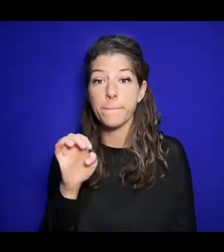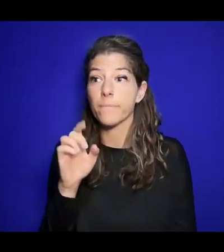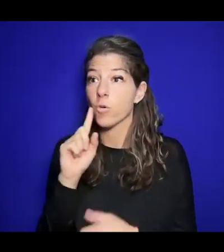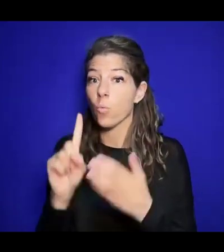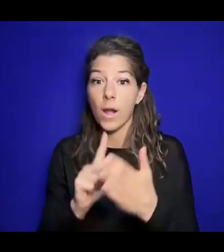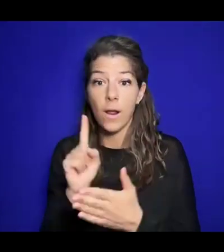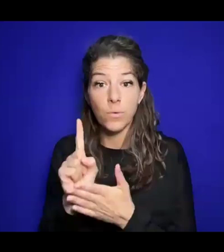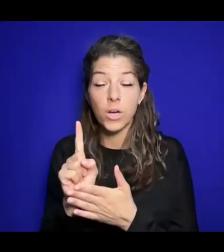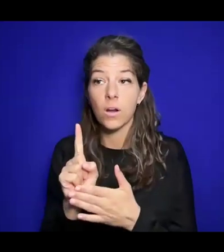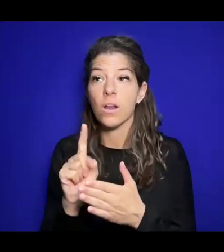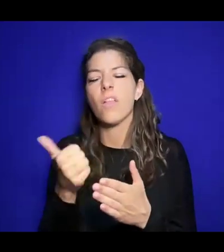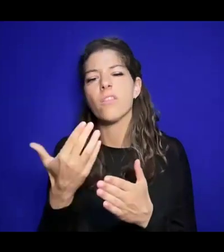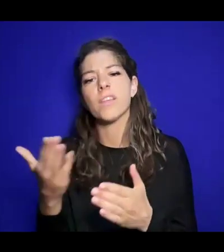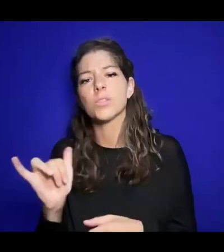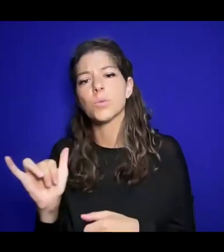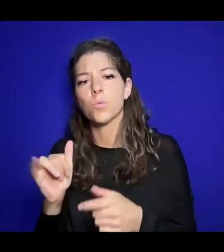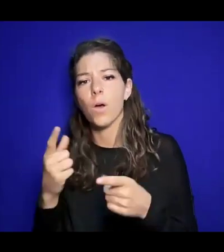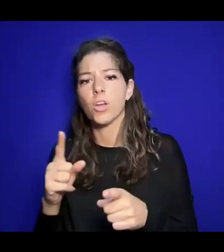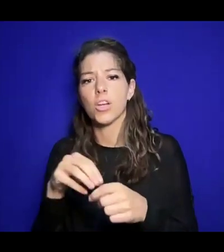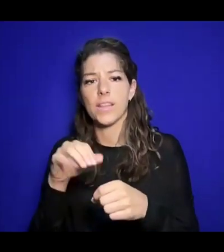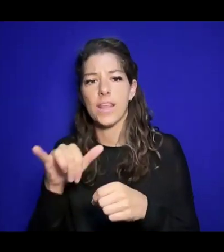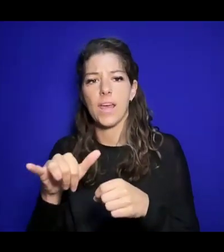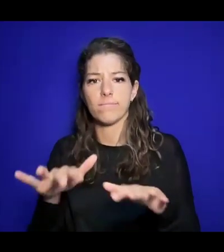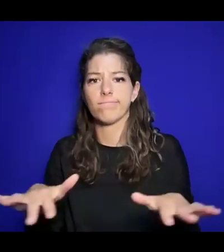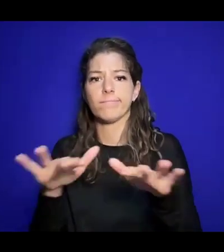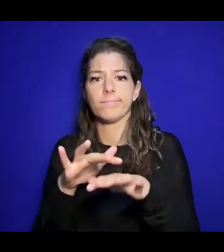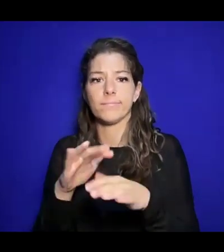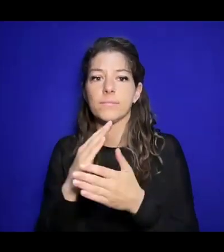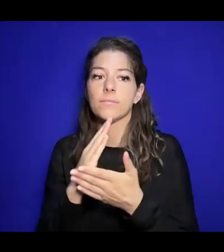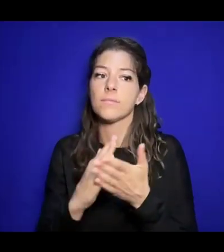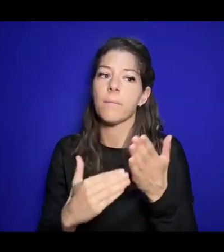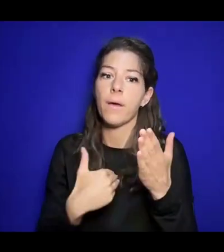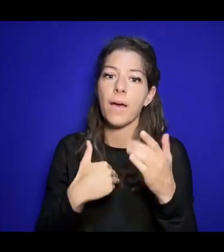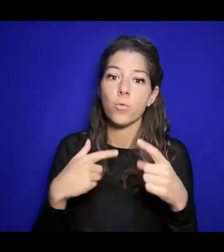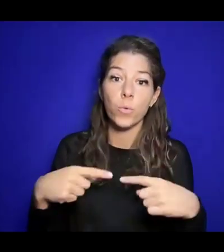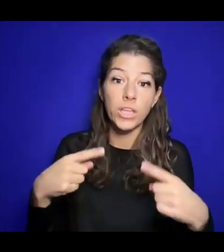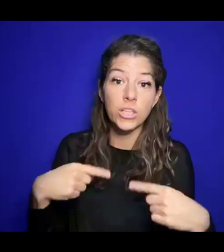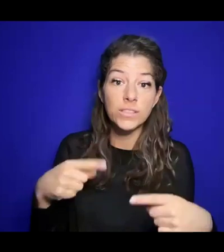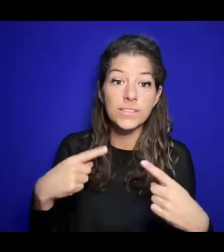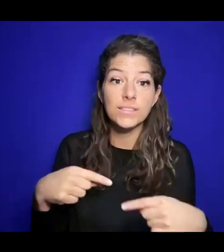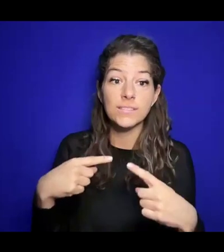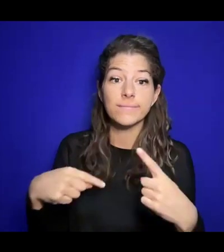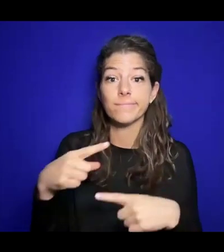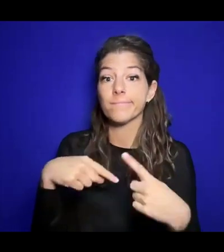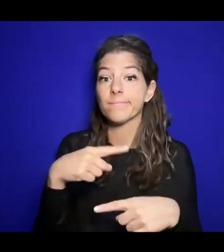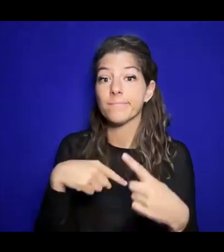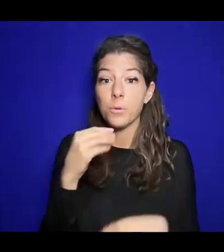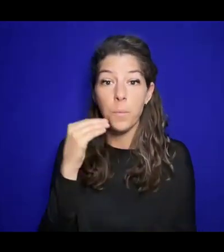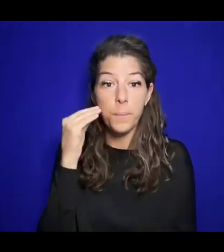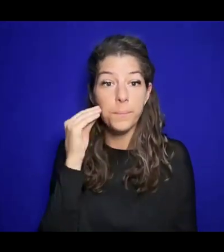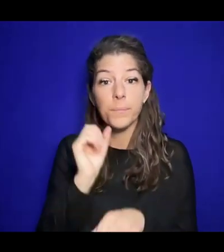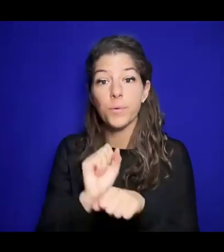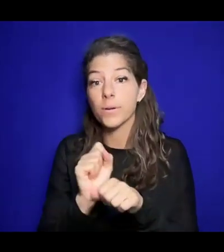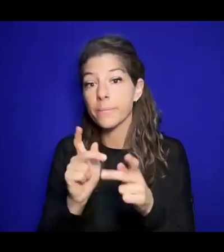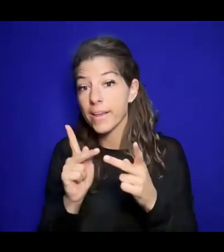hour, and you can do other things while you're in the standing frame. Some of them have little wheels that you can wheel around the house or your